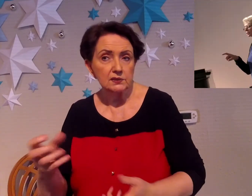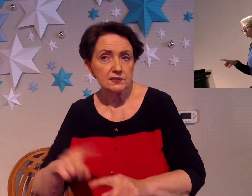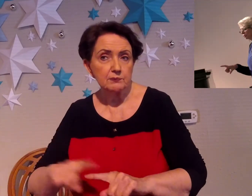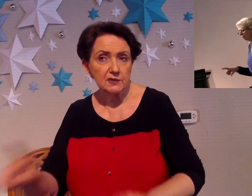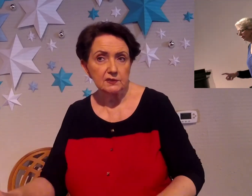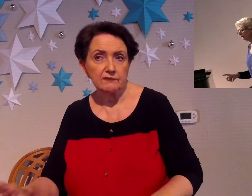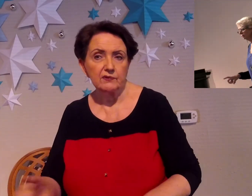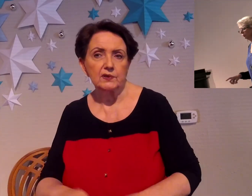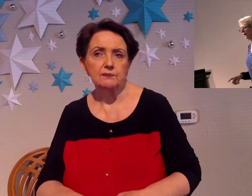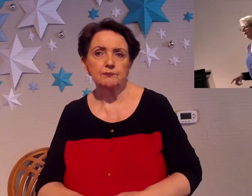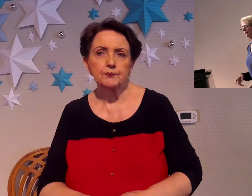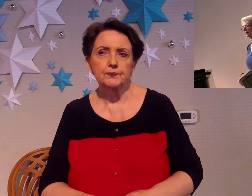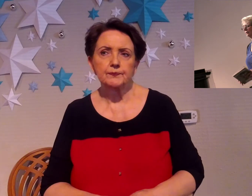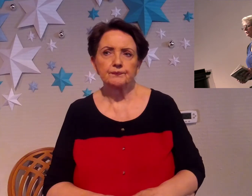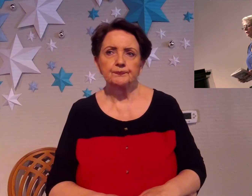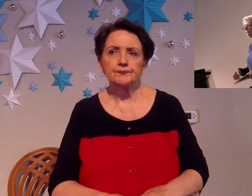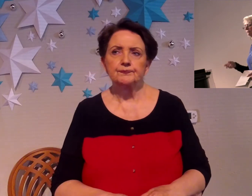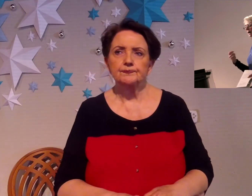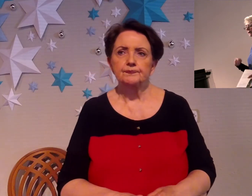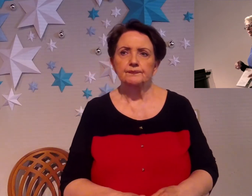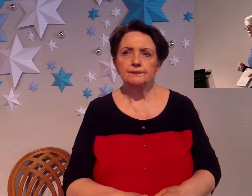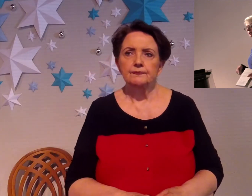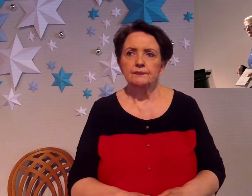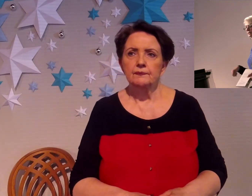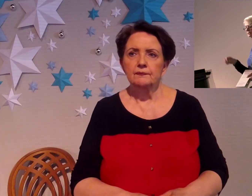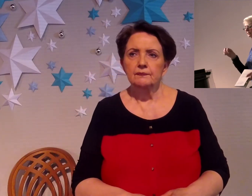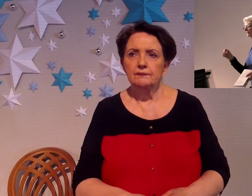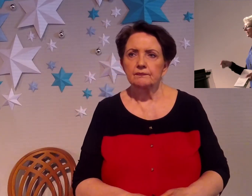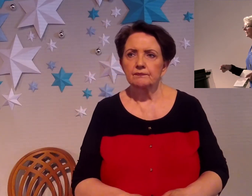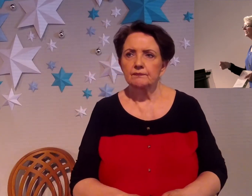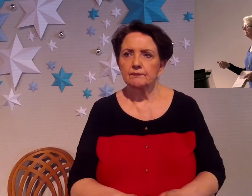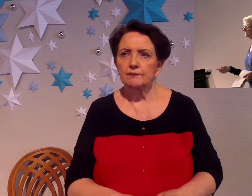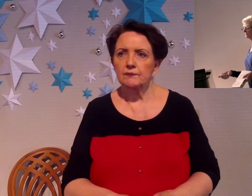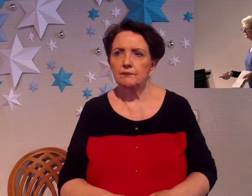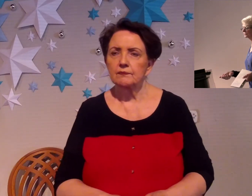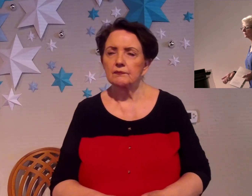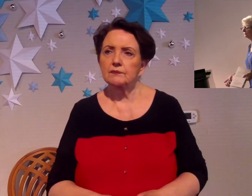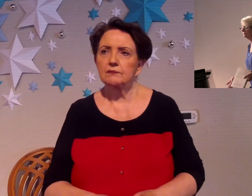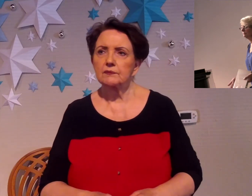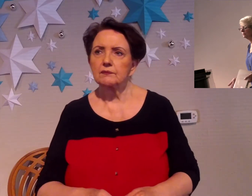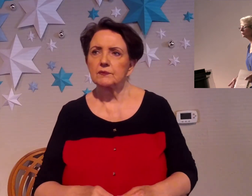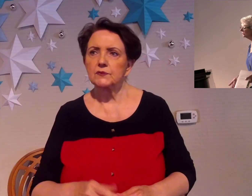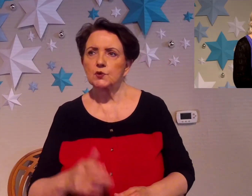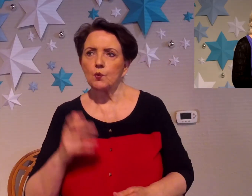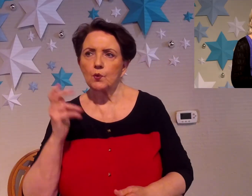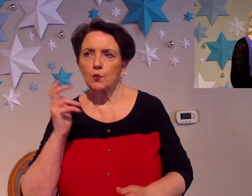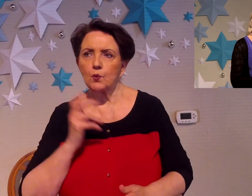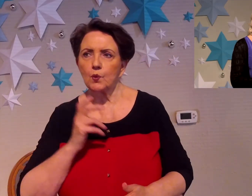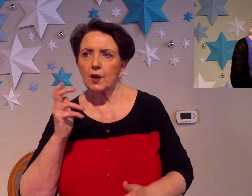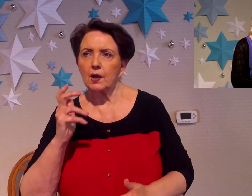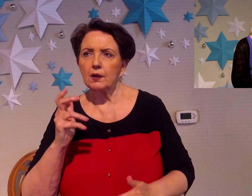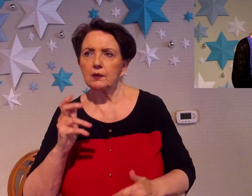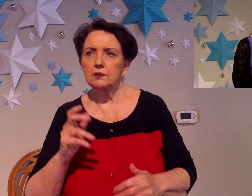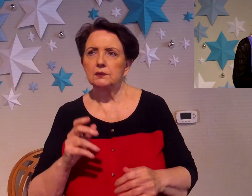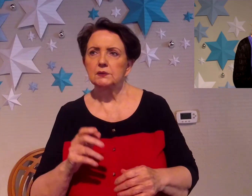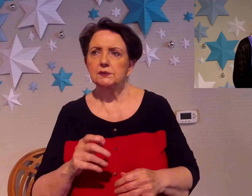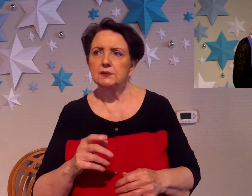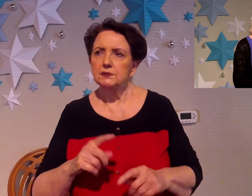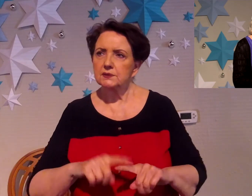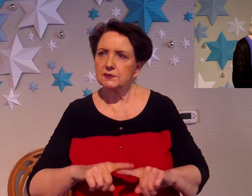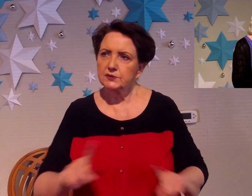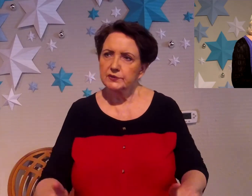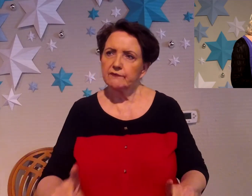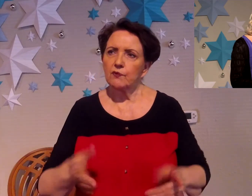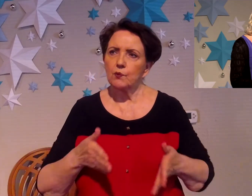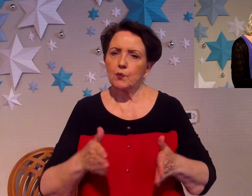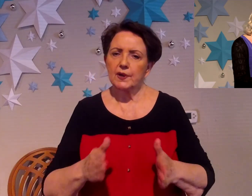An extraordinary way to invite ourselves into kindness when maybe we're not actually sure what